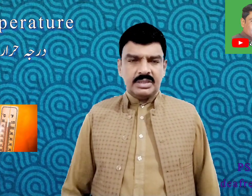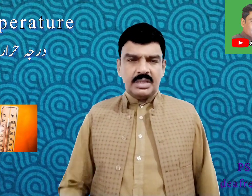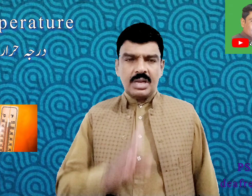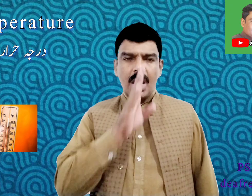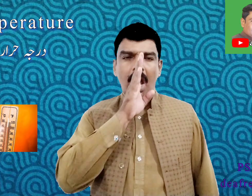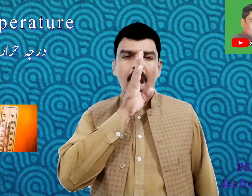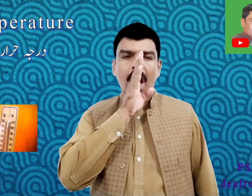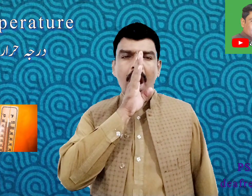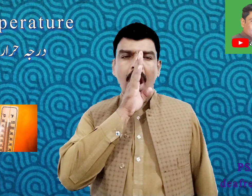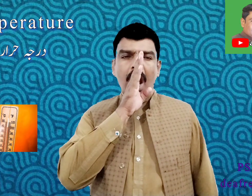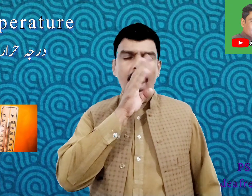temperature,